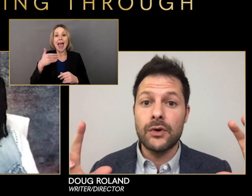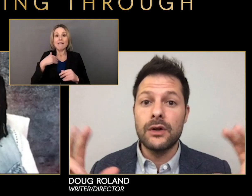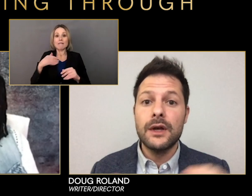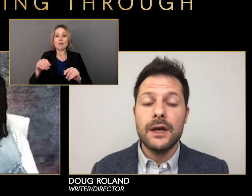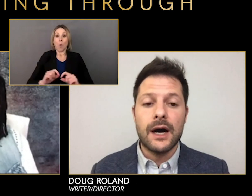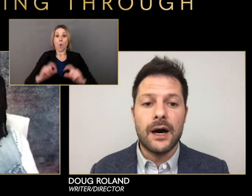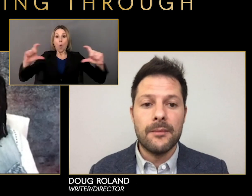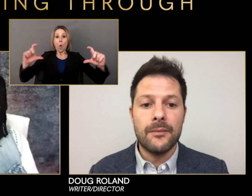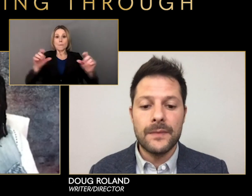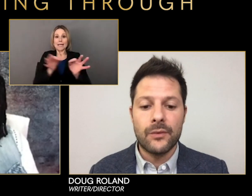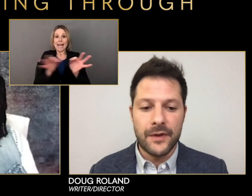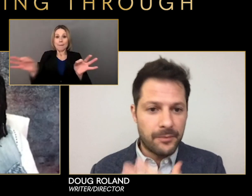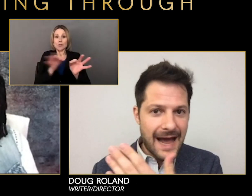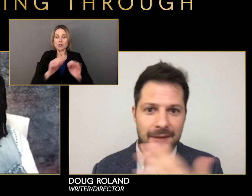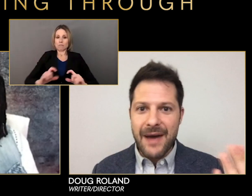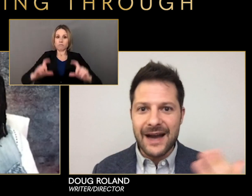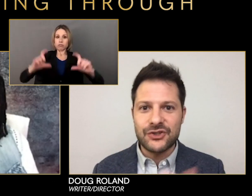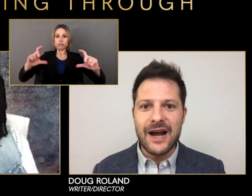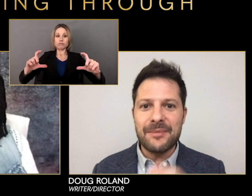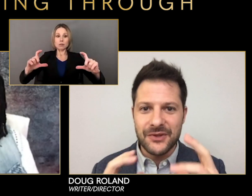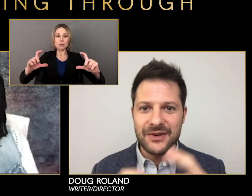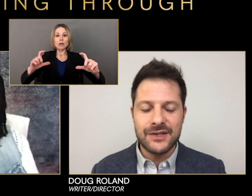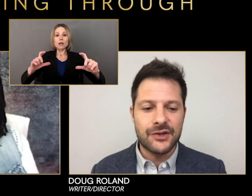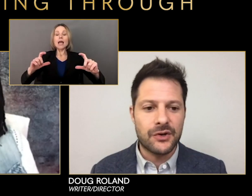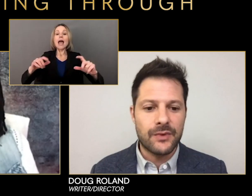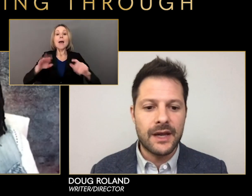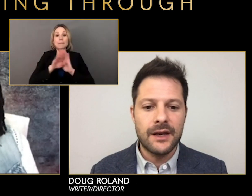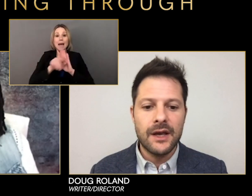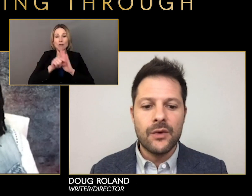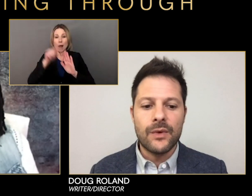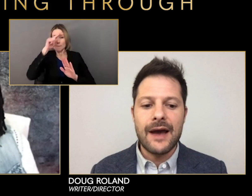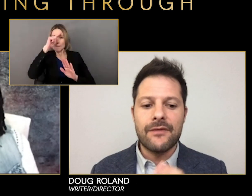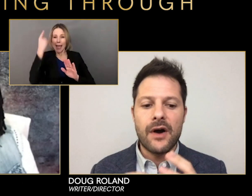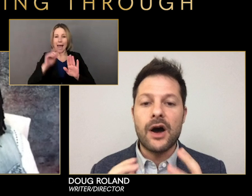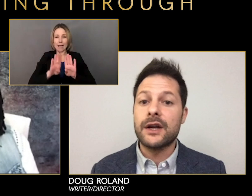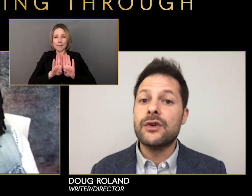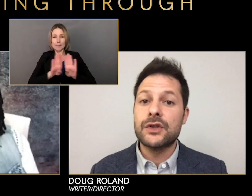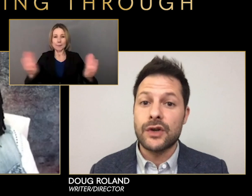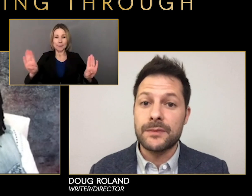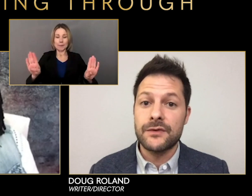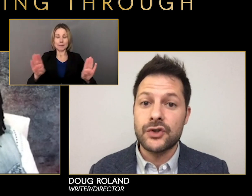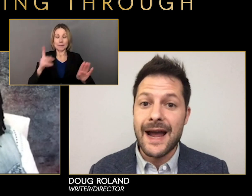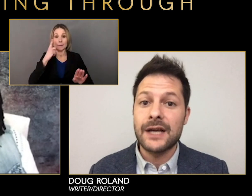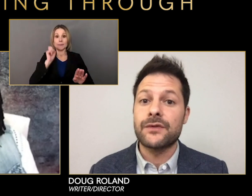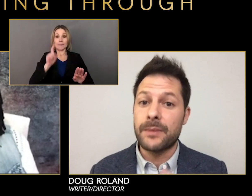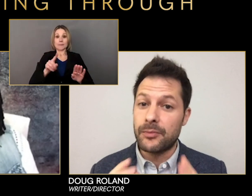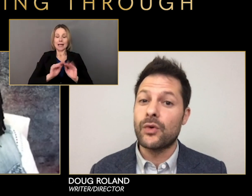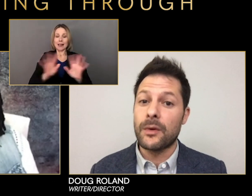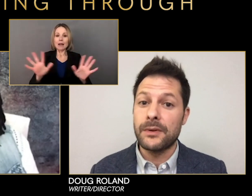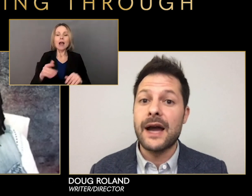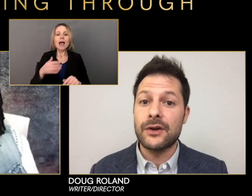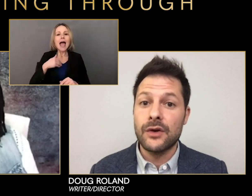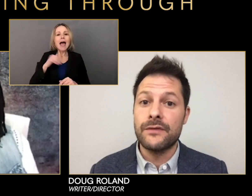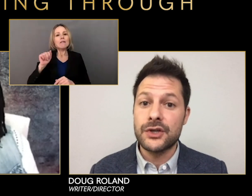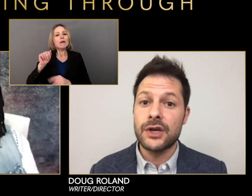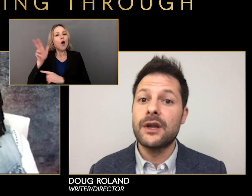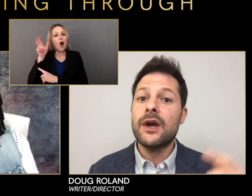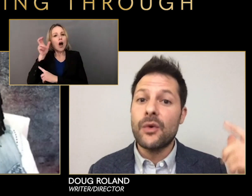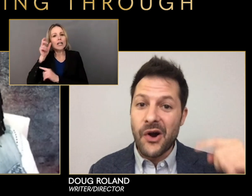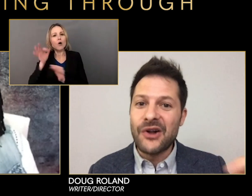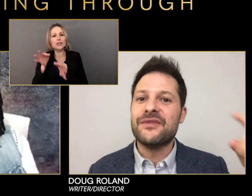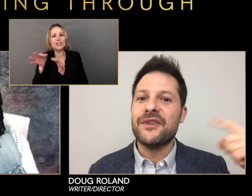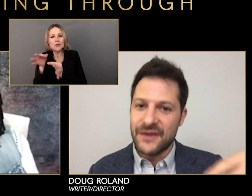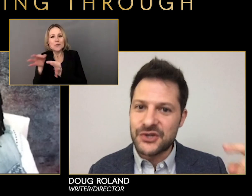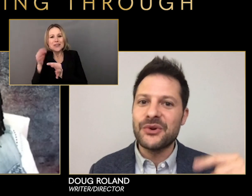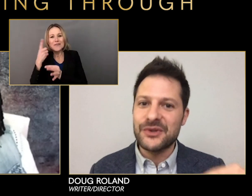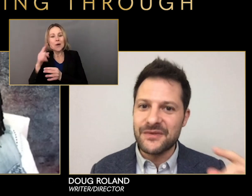than normal, with a black backdrop so they're easier to read. We'd have audio descriptive tracks for people who are blind or low vision,